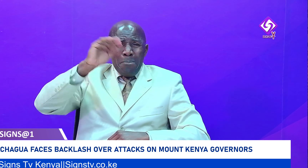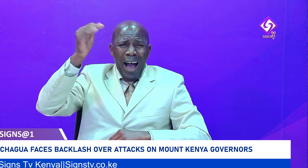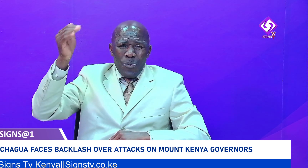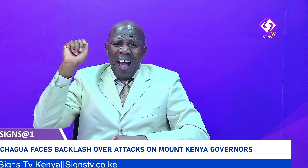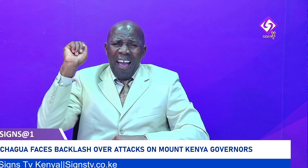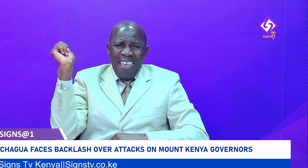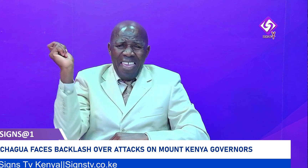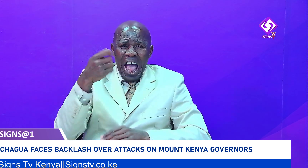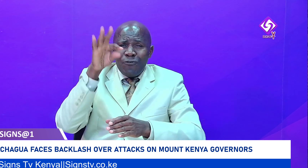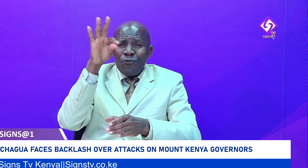Kenya vote